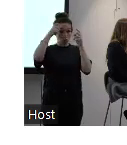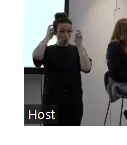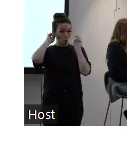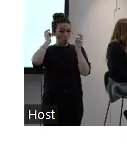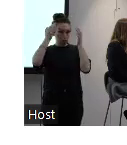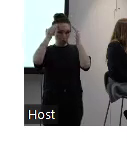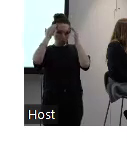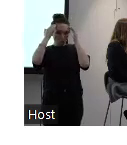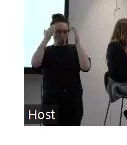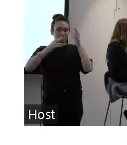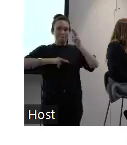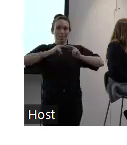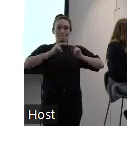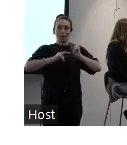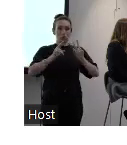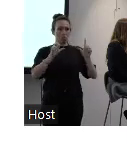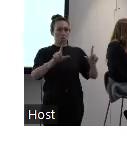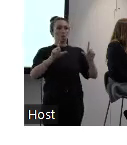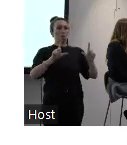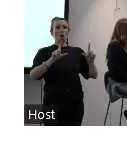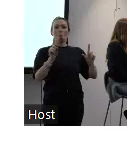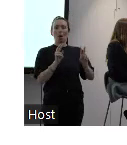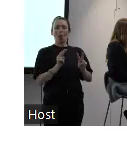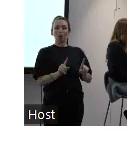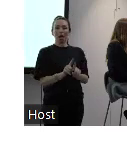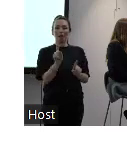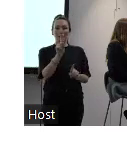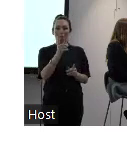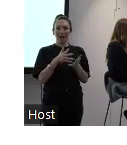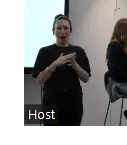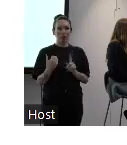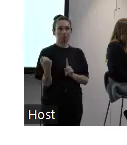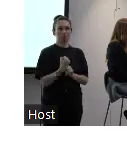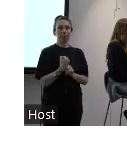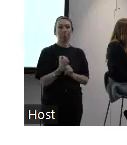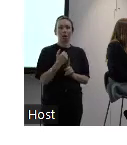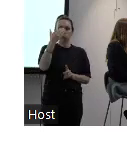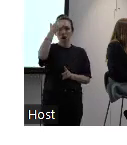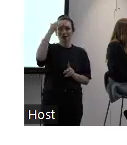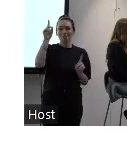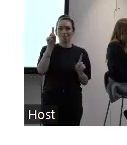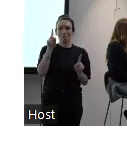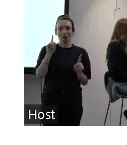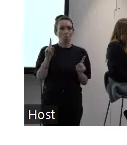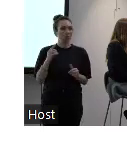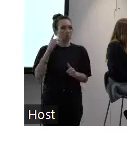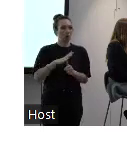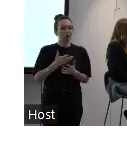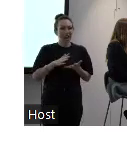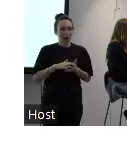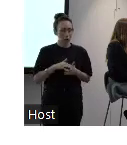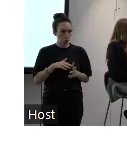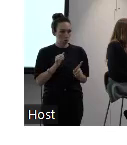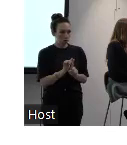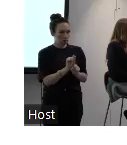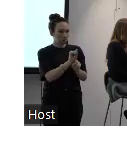their presentation. What do they look like? How are they impaired? What is the priority in helping them get back